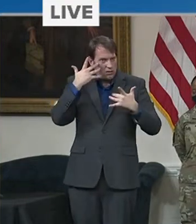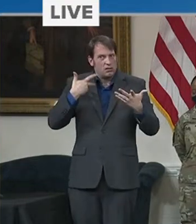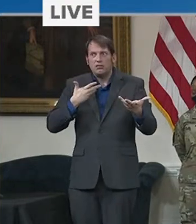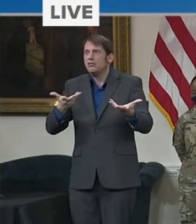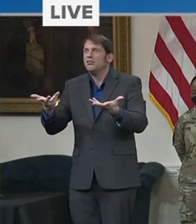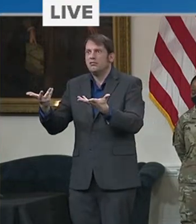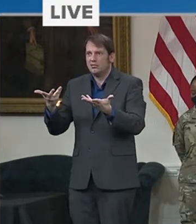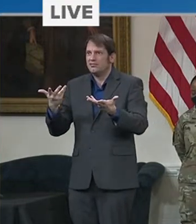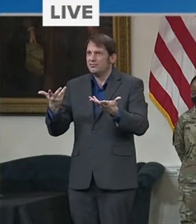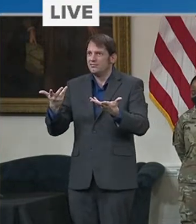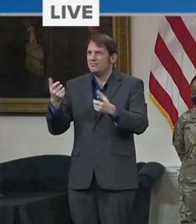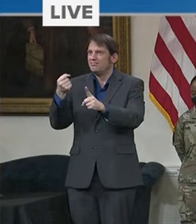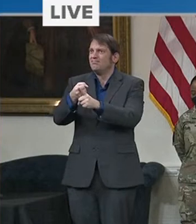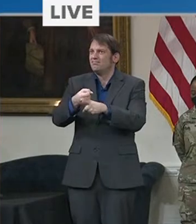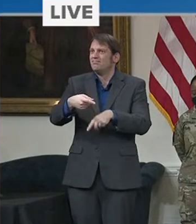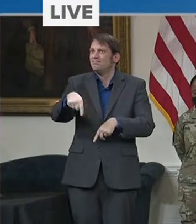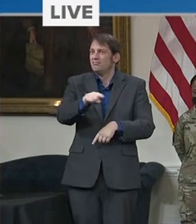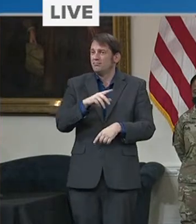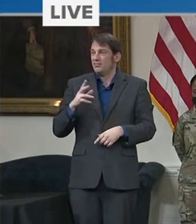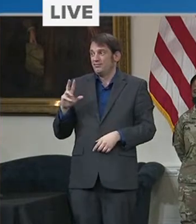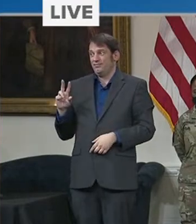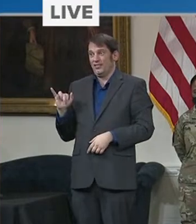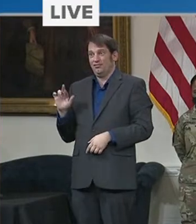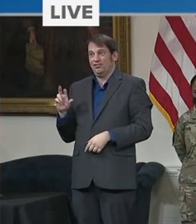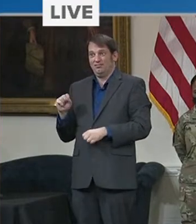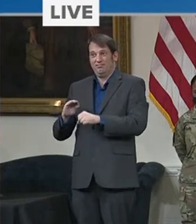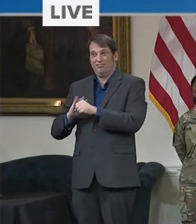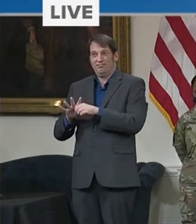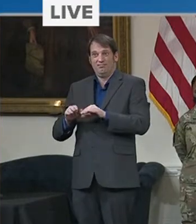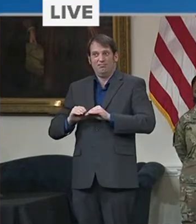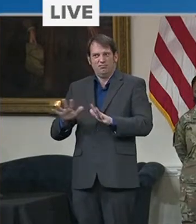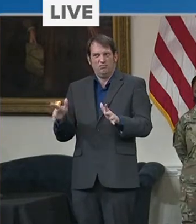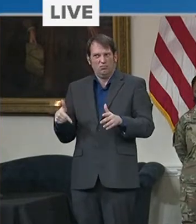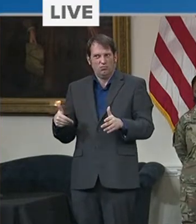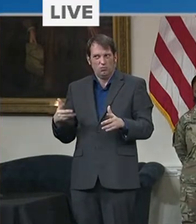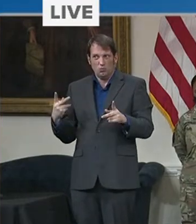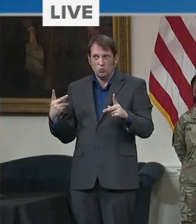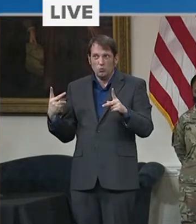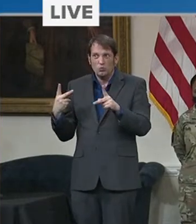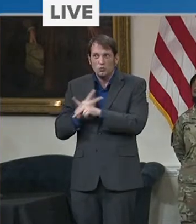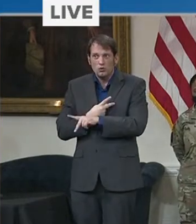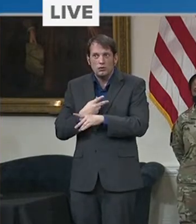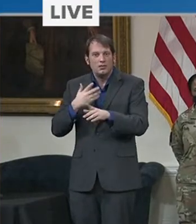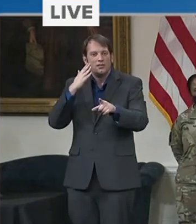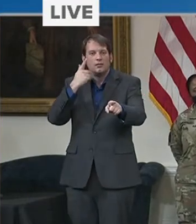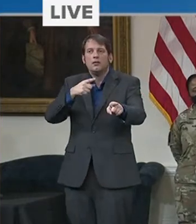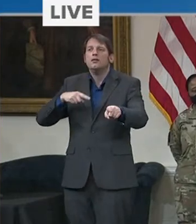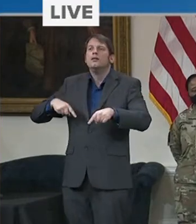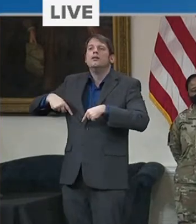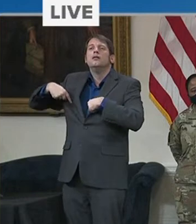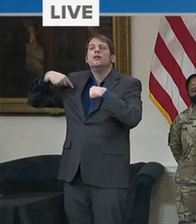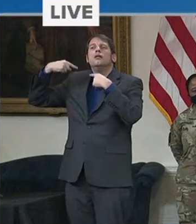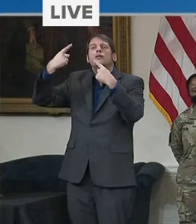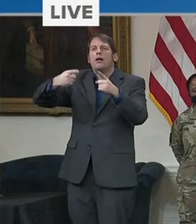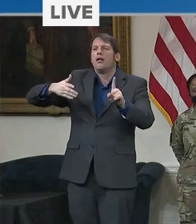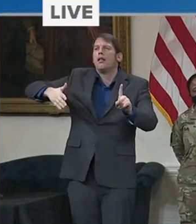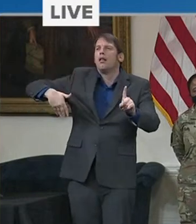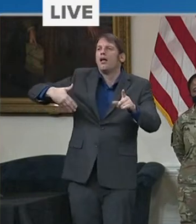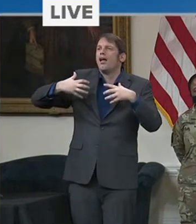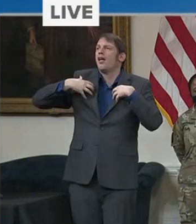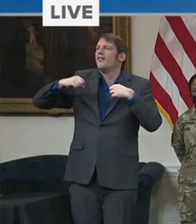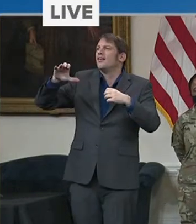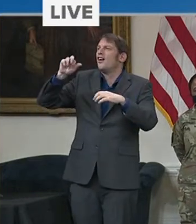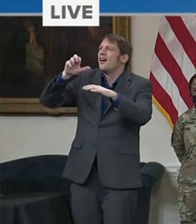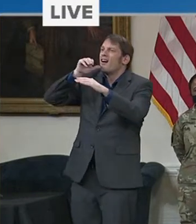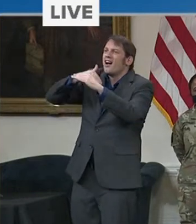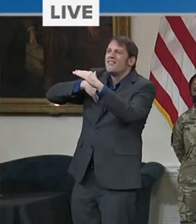is amplifying healthcare disparities. National data on COVID-19 from the CDC illustrate